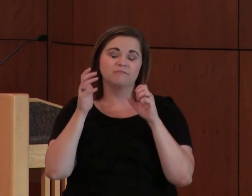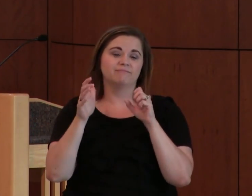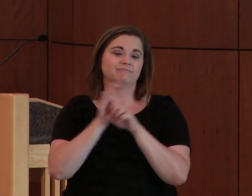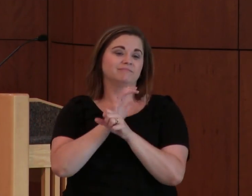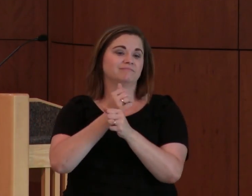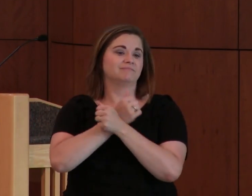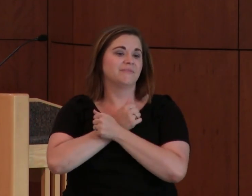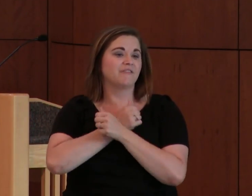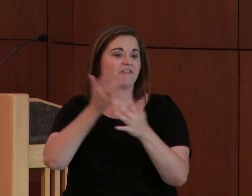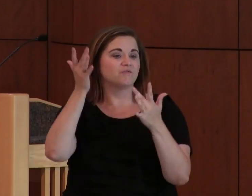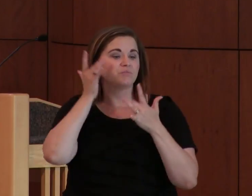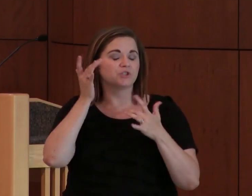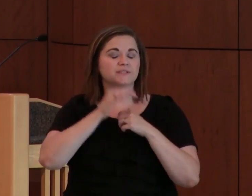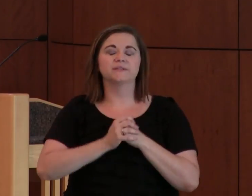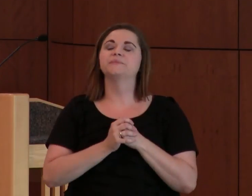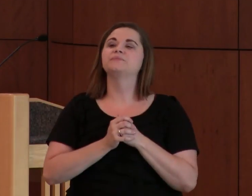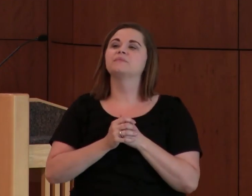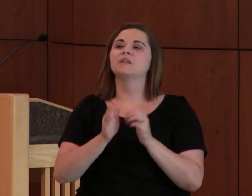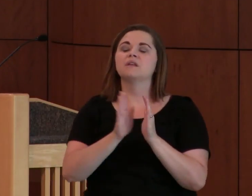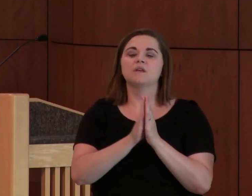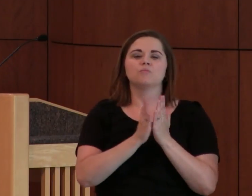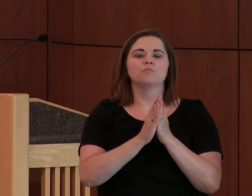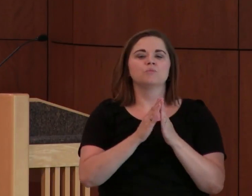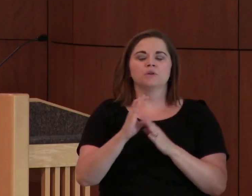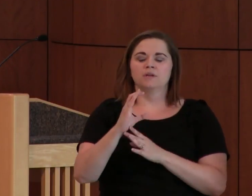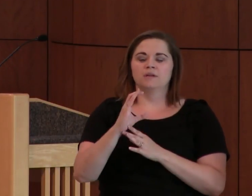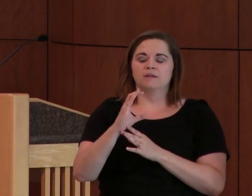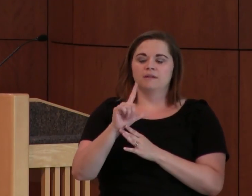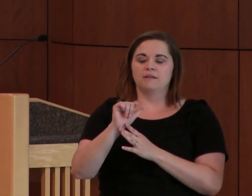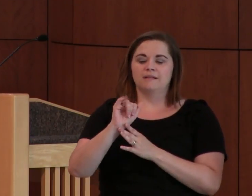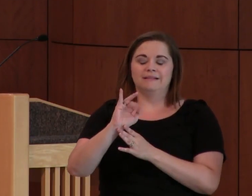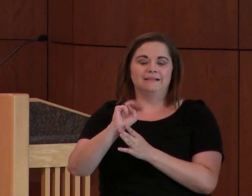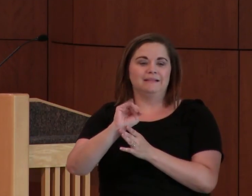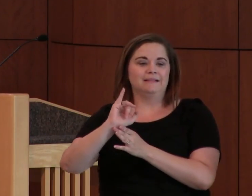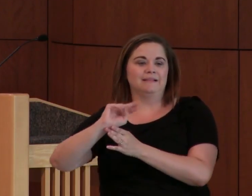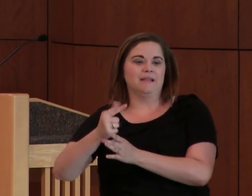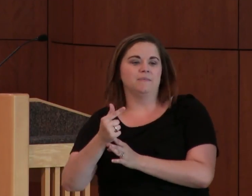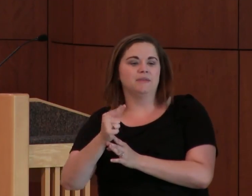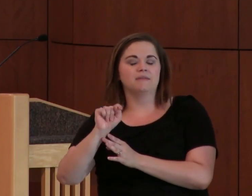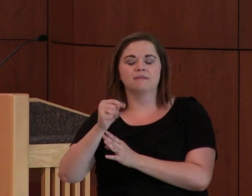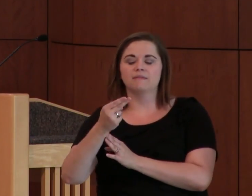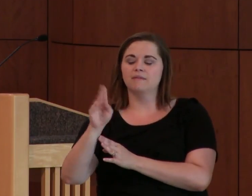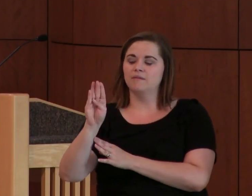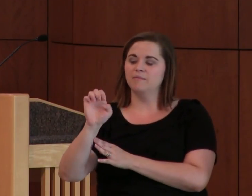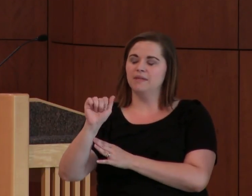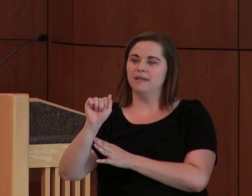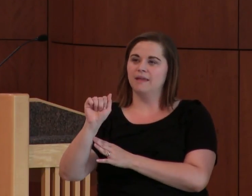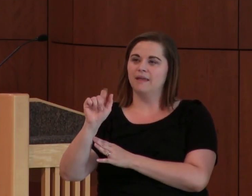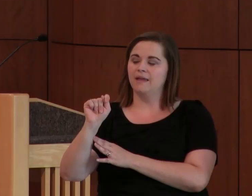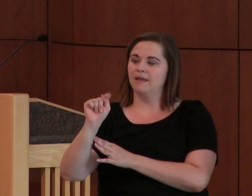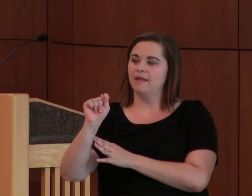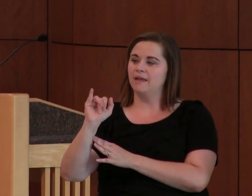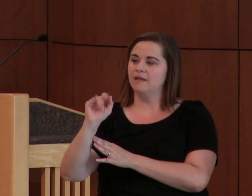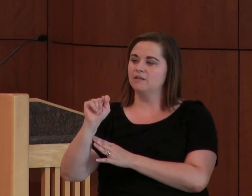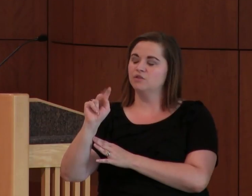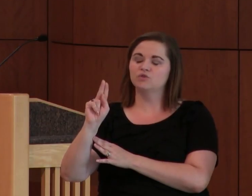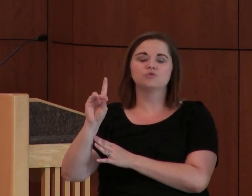In her book, Claiming the Beatitudes, Anne Sutherland Howard shares a story of Anne and her journey to learn